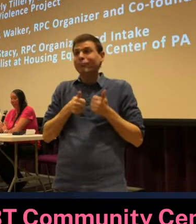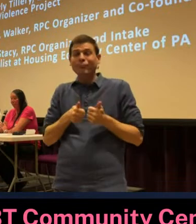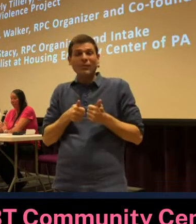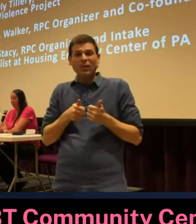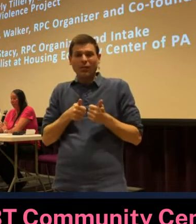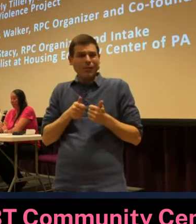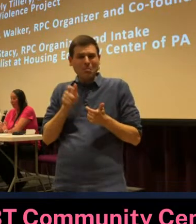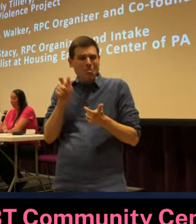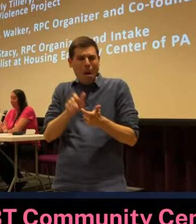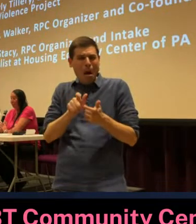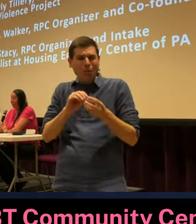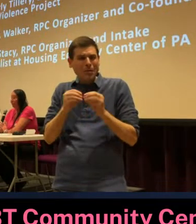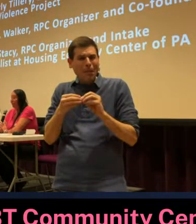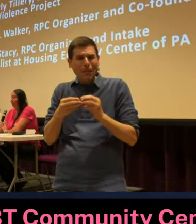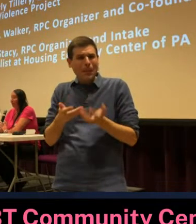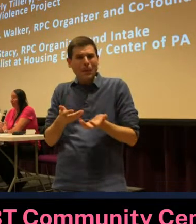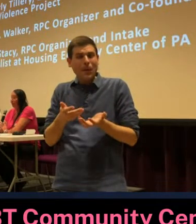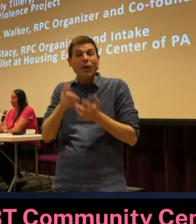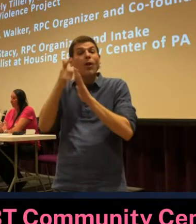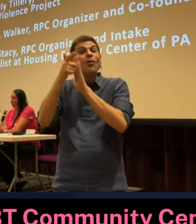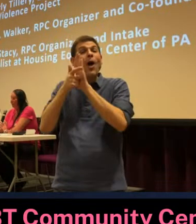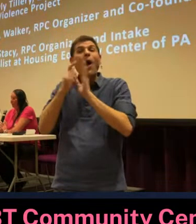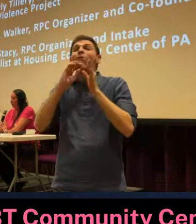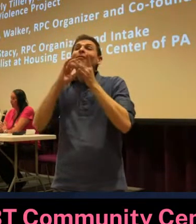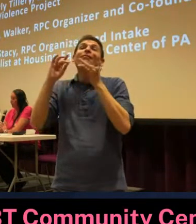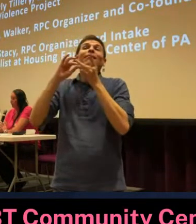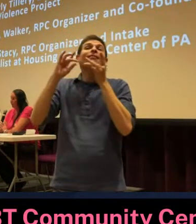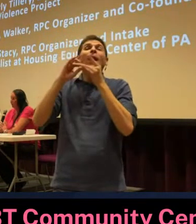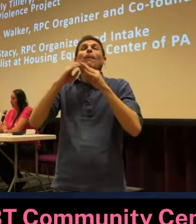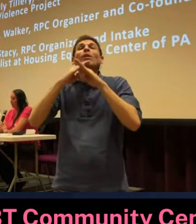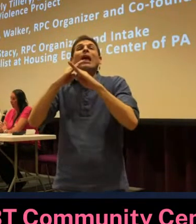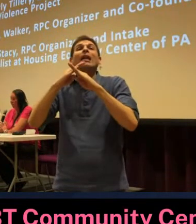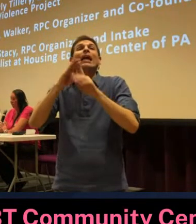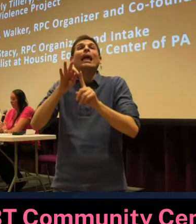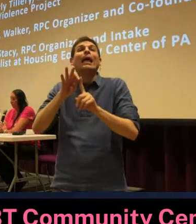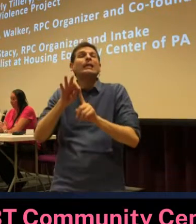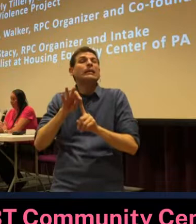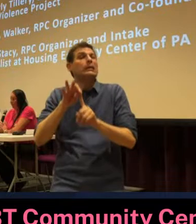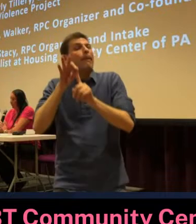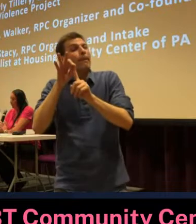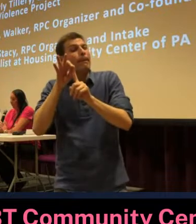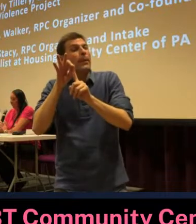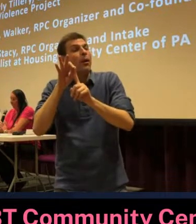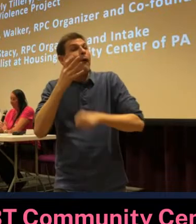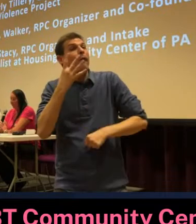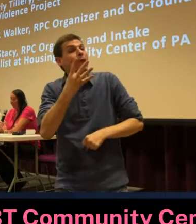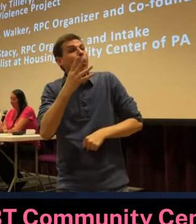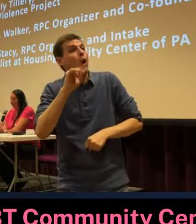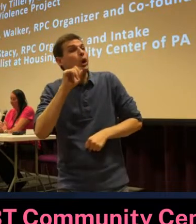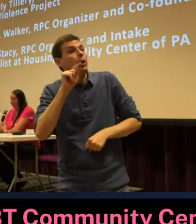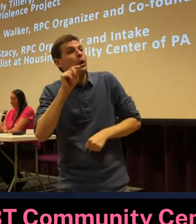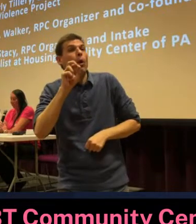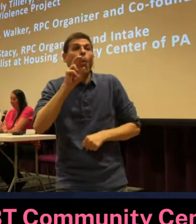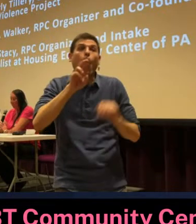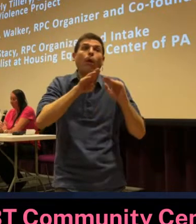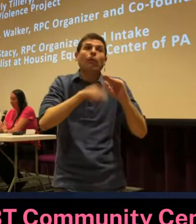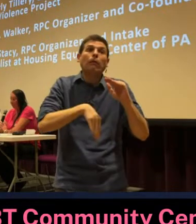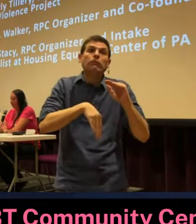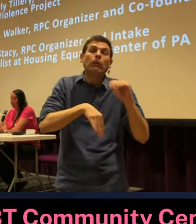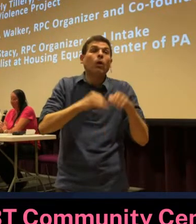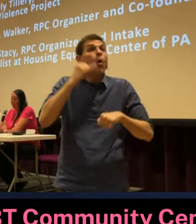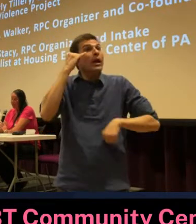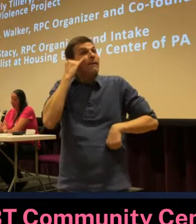things unless you've got a building that's got 4 units or less and the landlord lives in one of